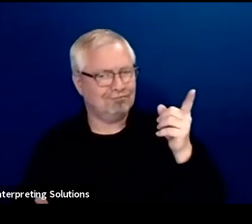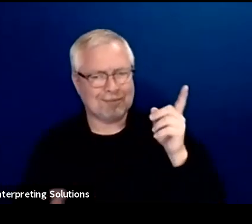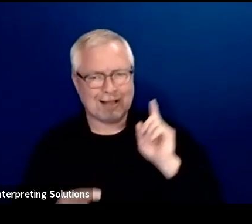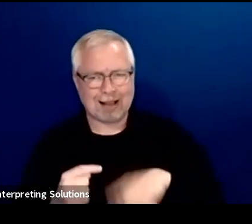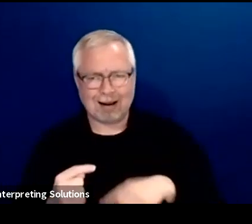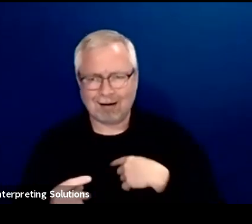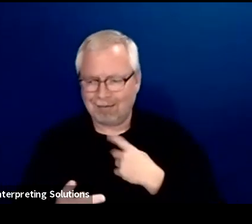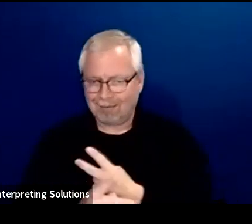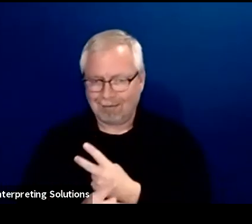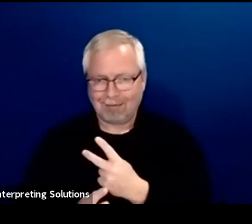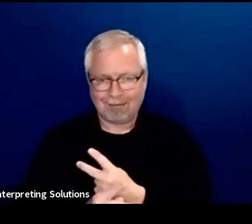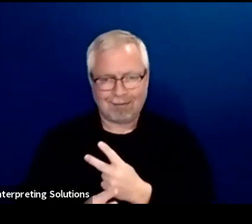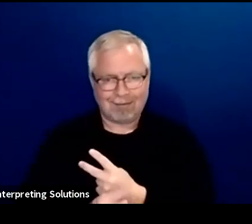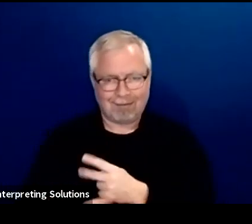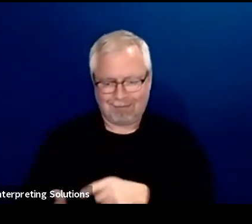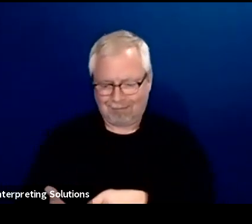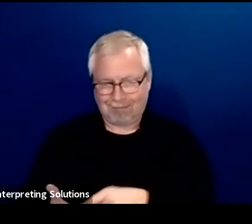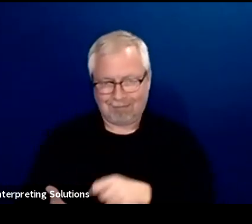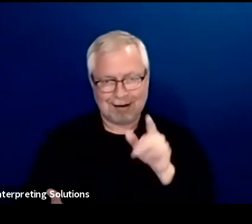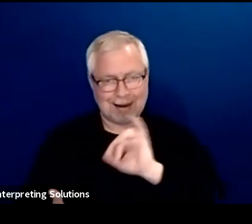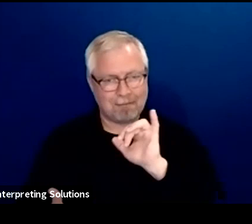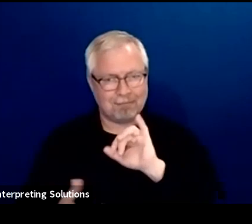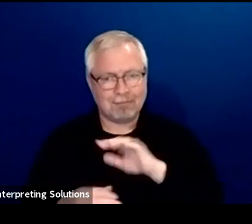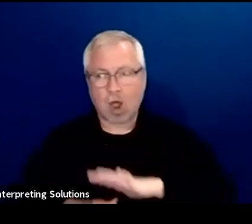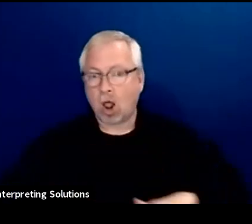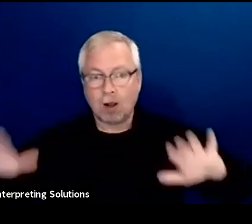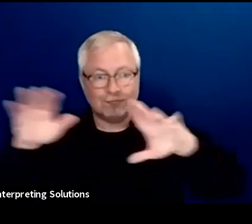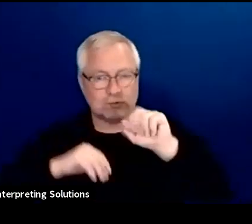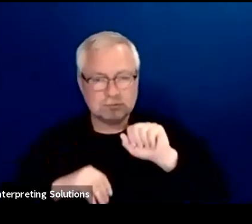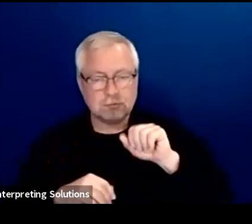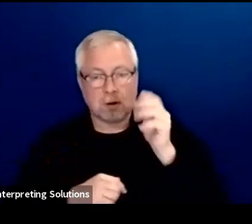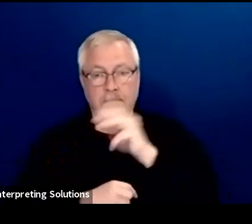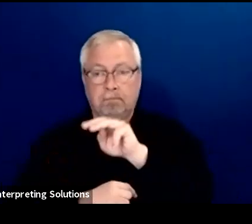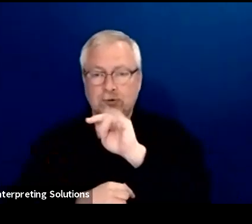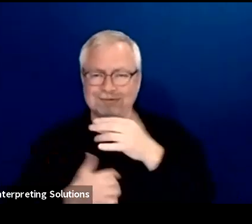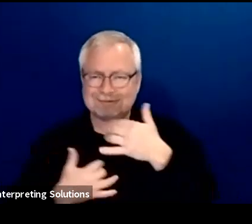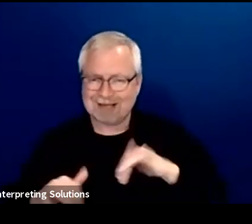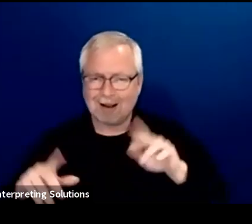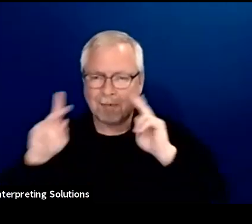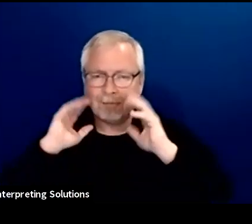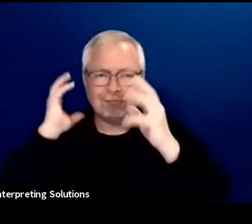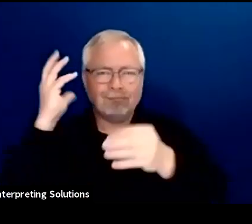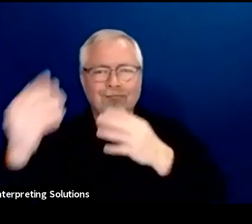States or in Minnesota. It also only goes out 4 months. Our model goes out a year.